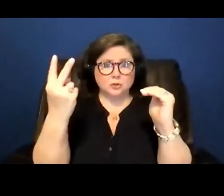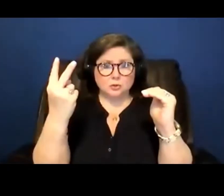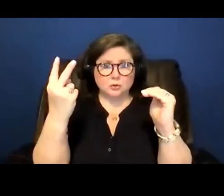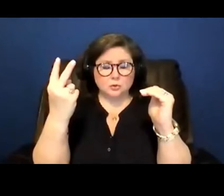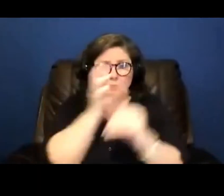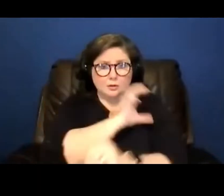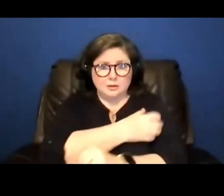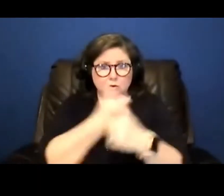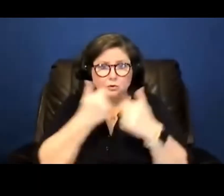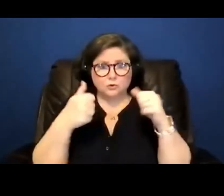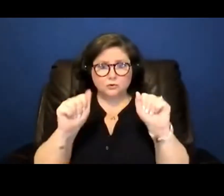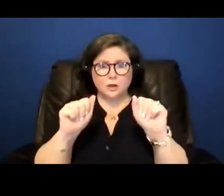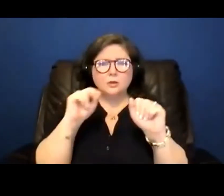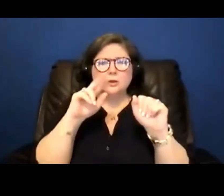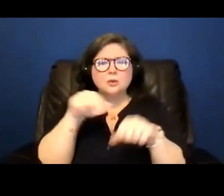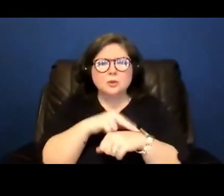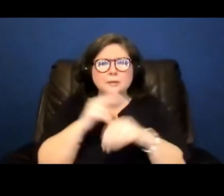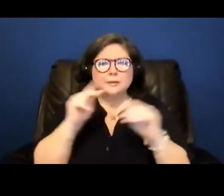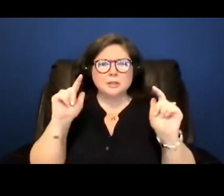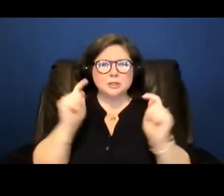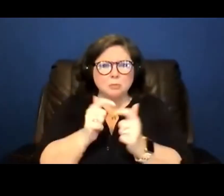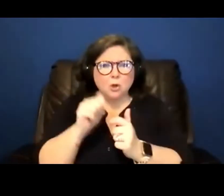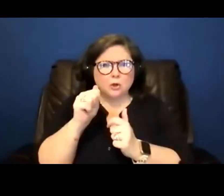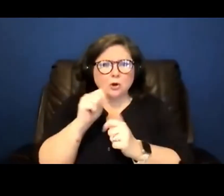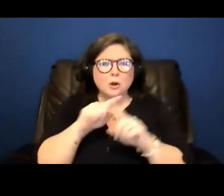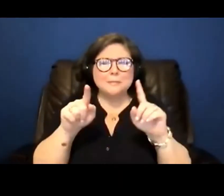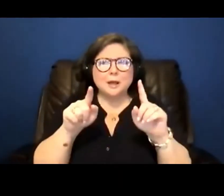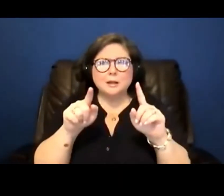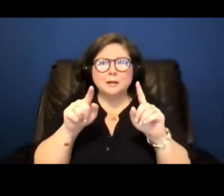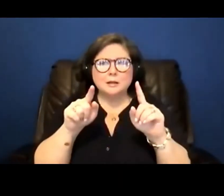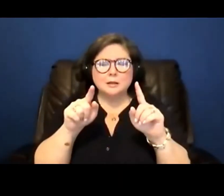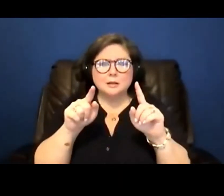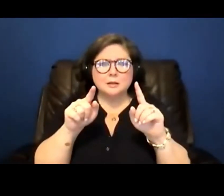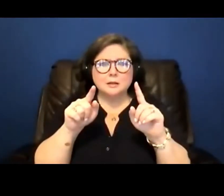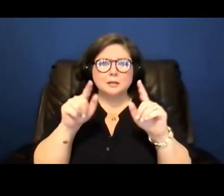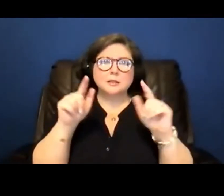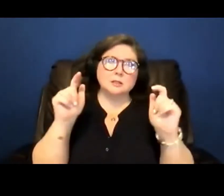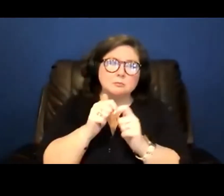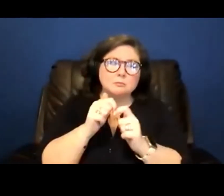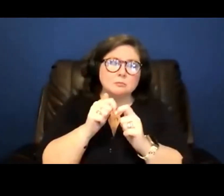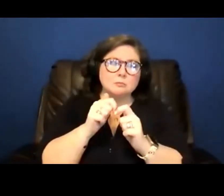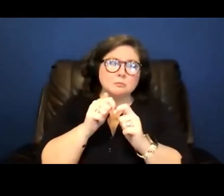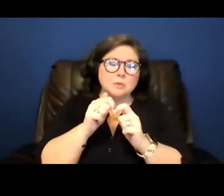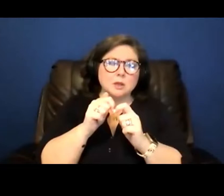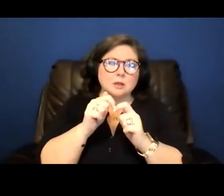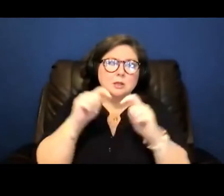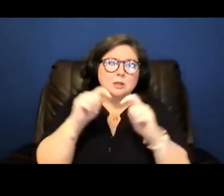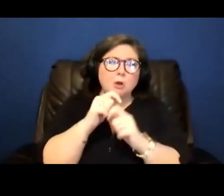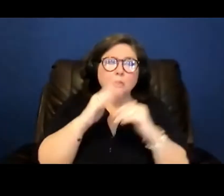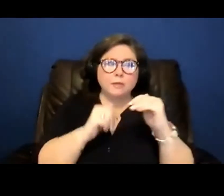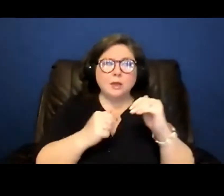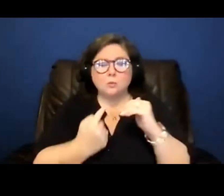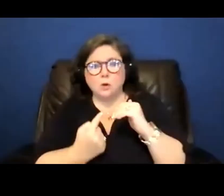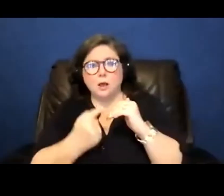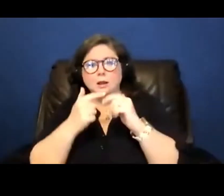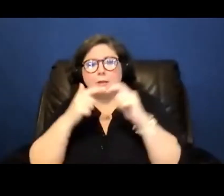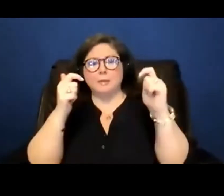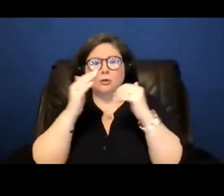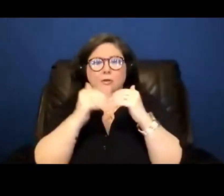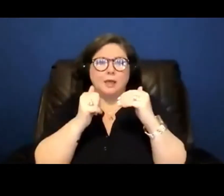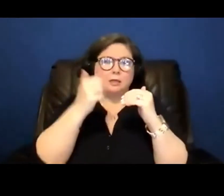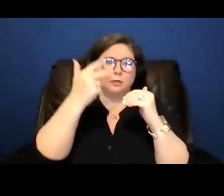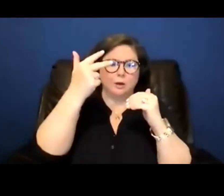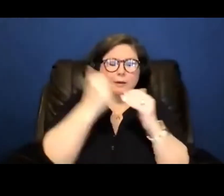are usually smaller than phase 3, but bigger than phase 1. They look at the efficacy